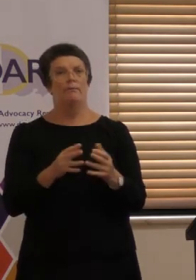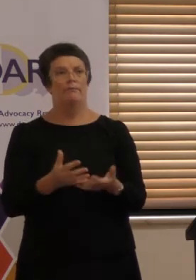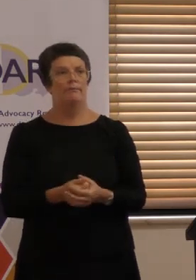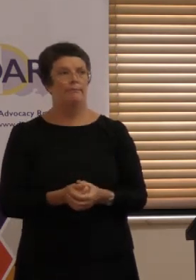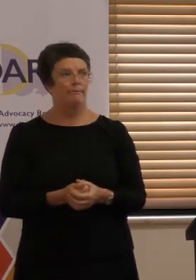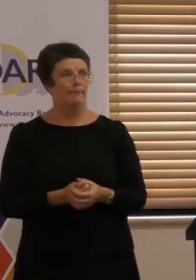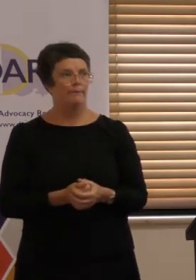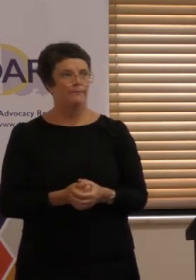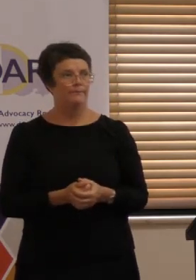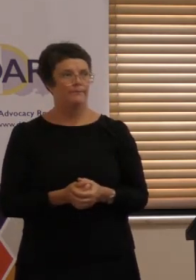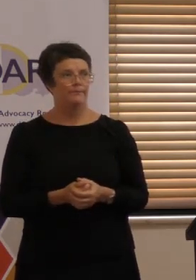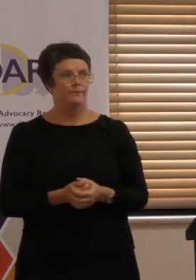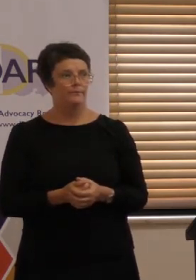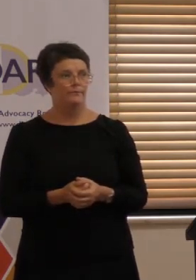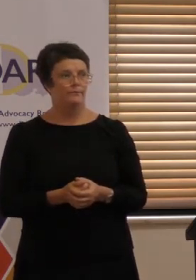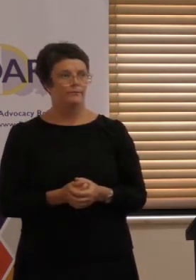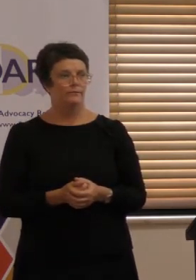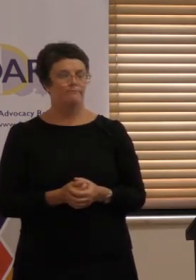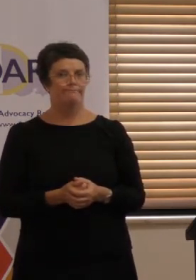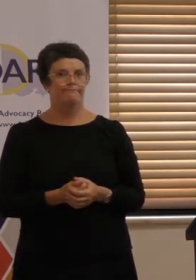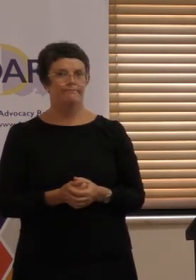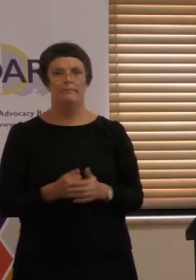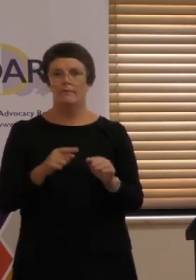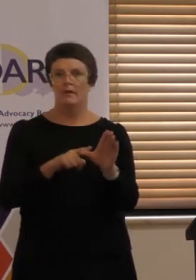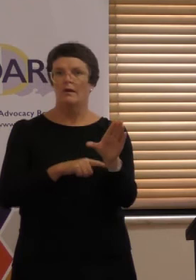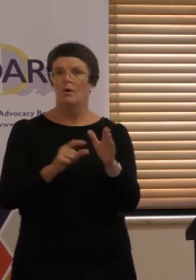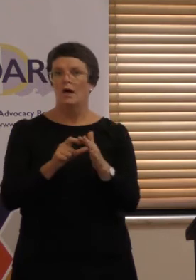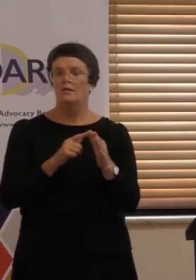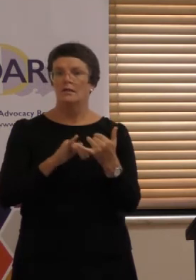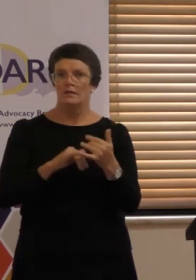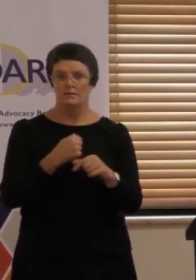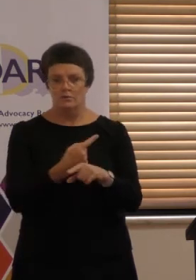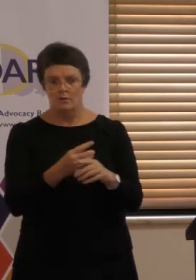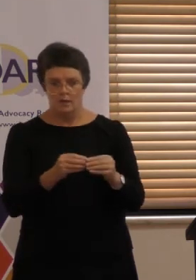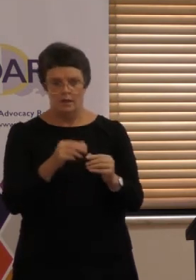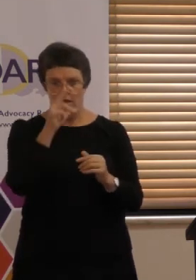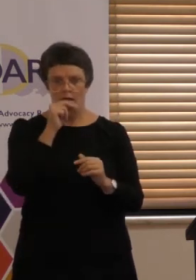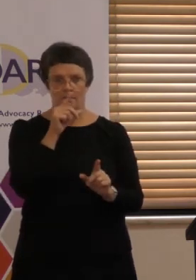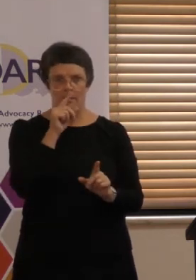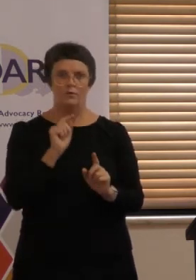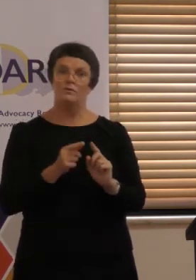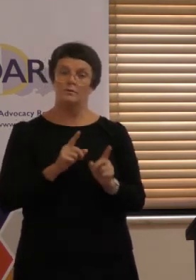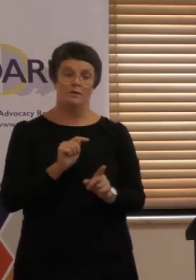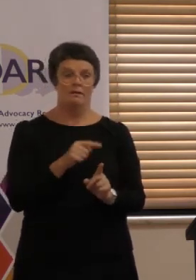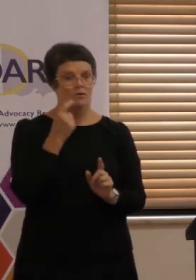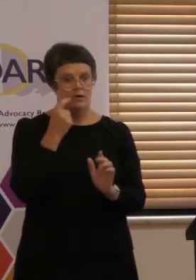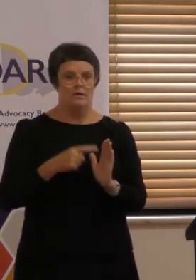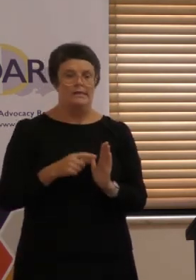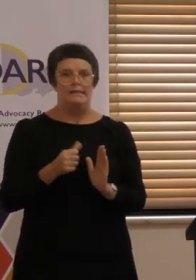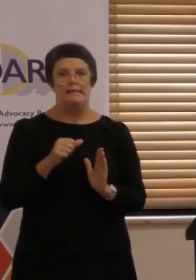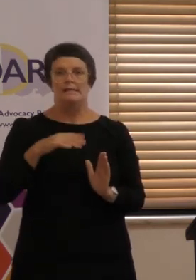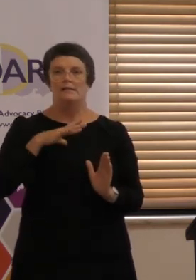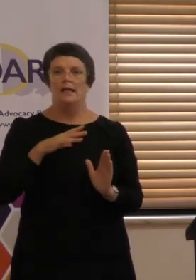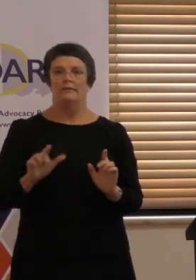It's also really important when we talk to young people, they do recognise sometimes that they need aids, and